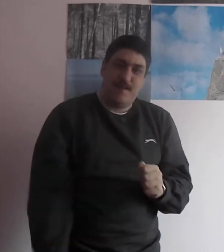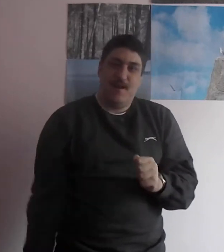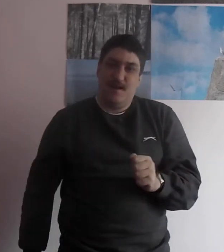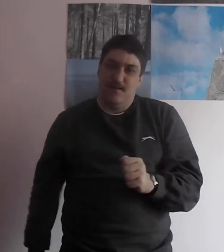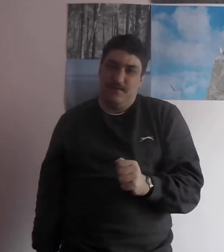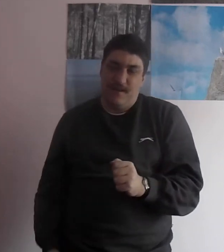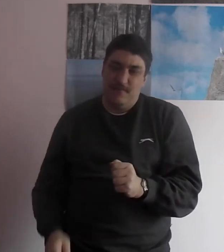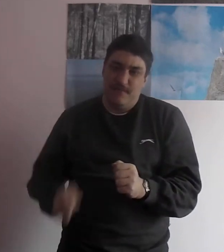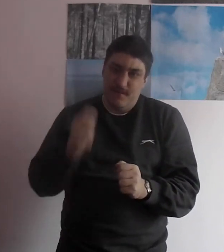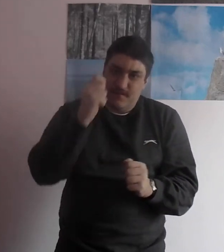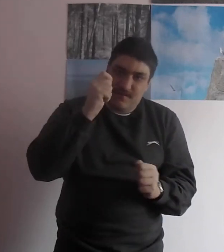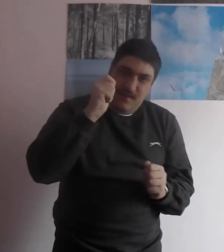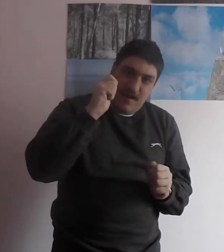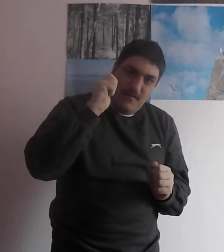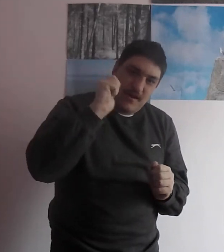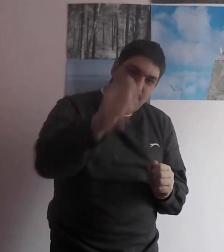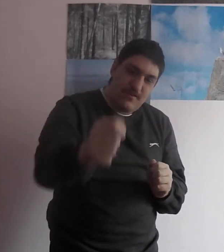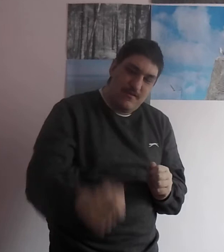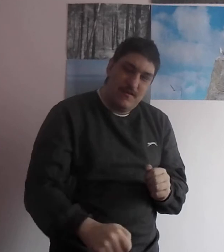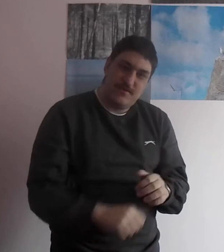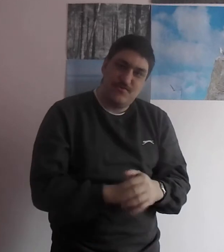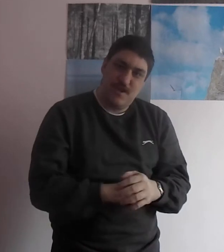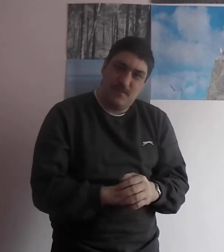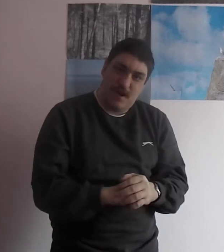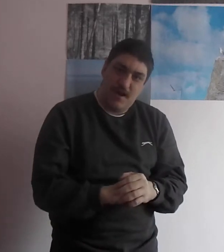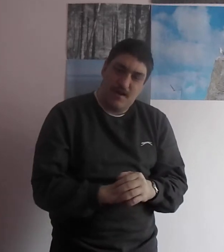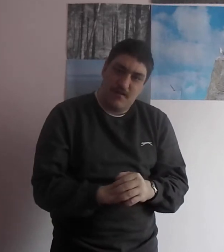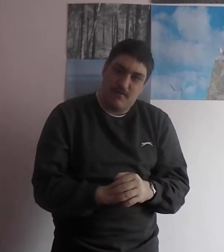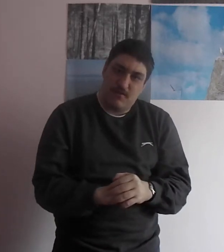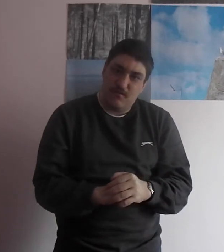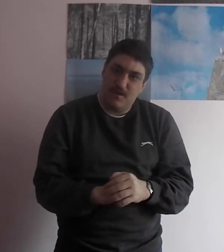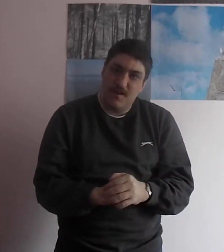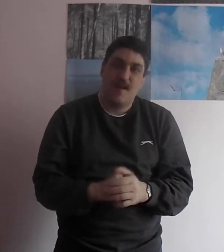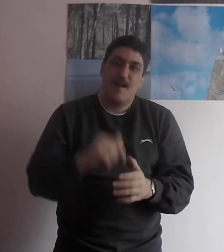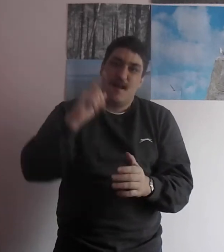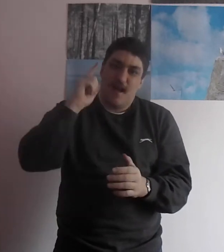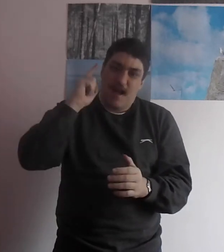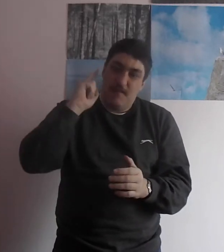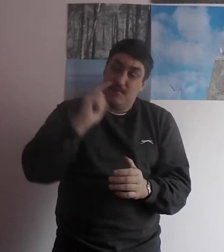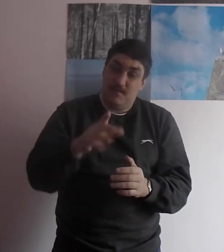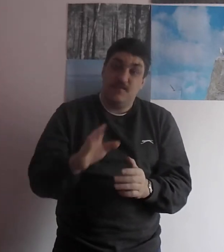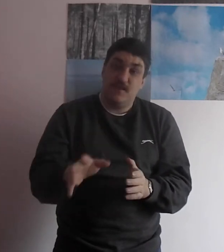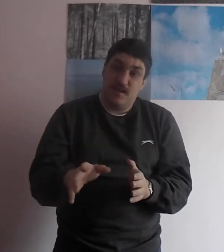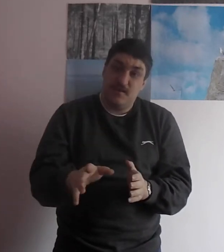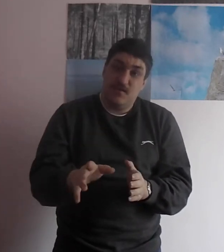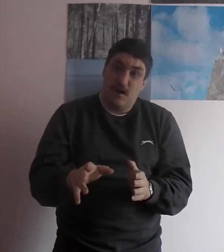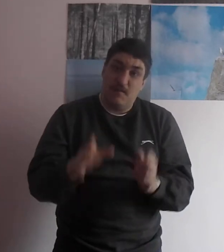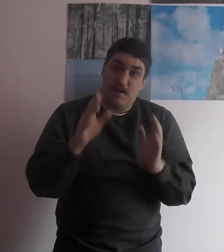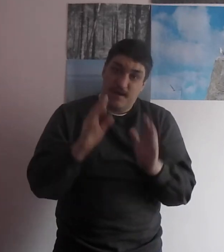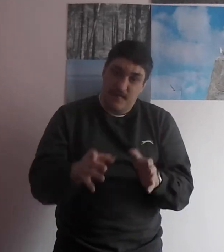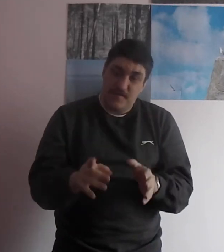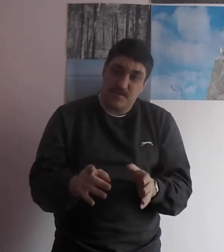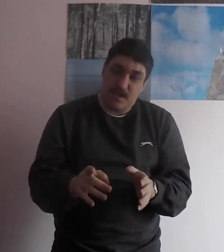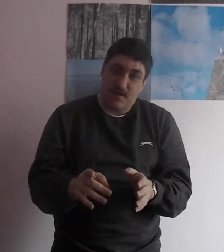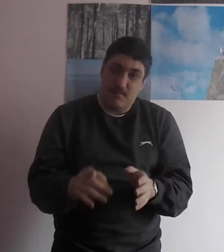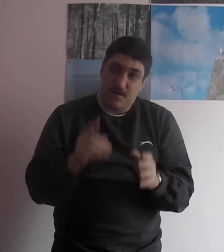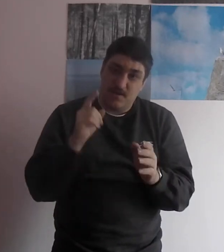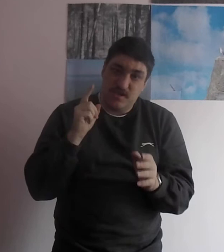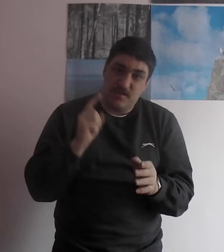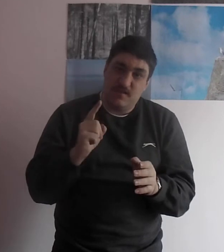I will go to a streamer I go to, and you know what, I'm going to give her a shout out because she deserves